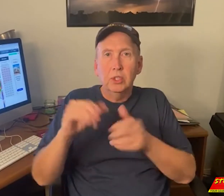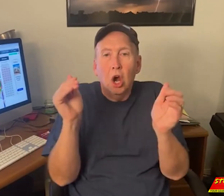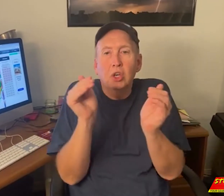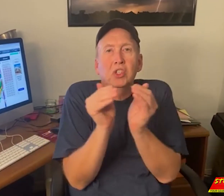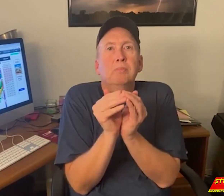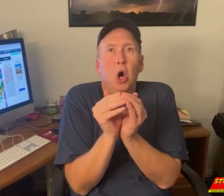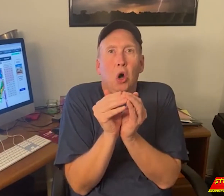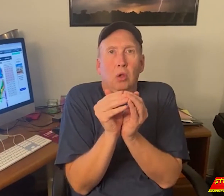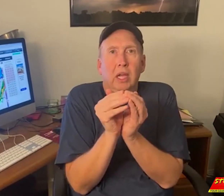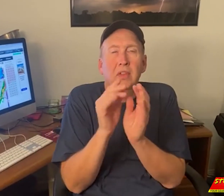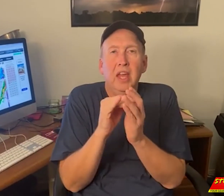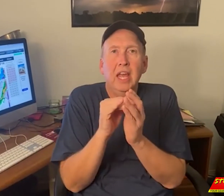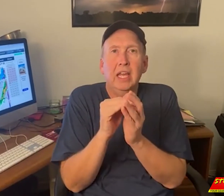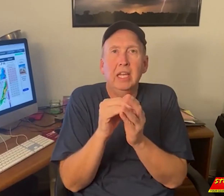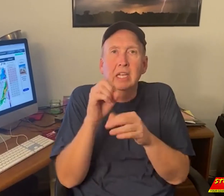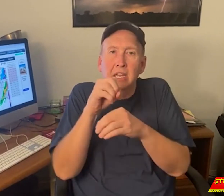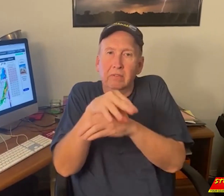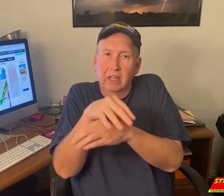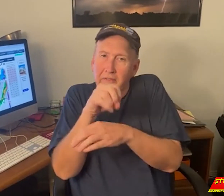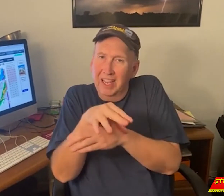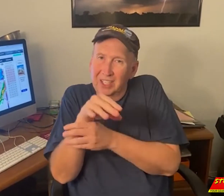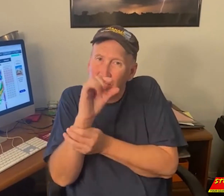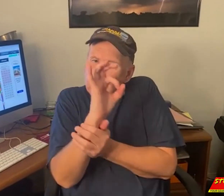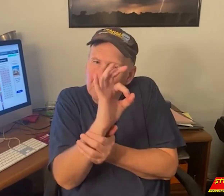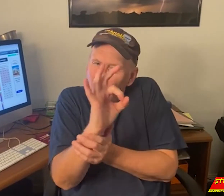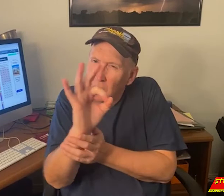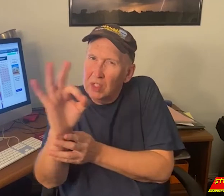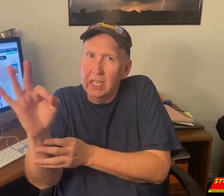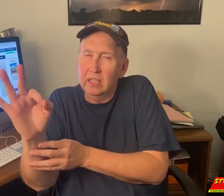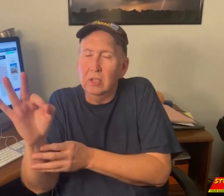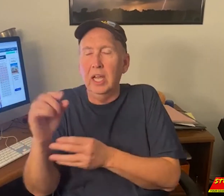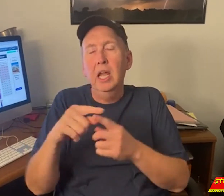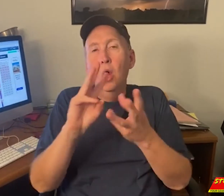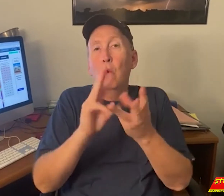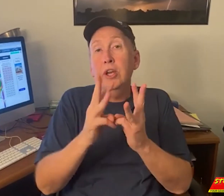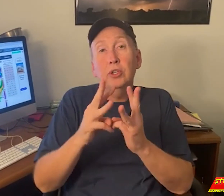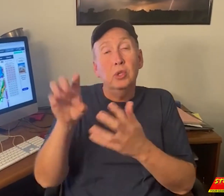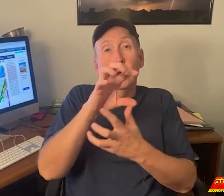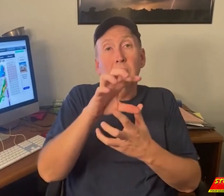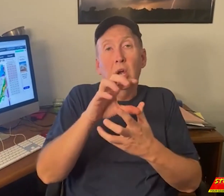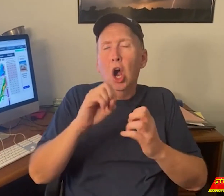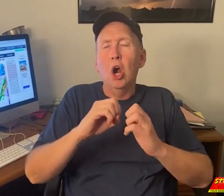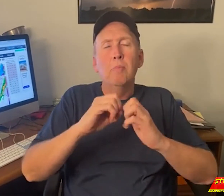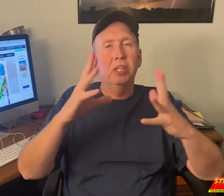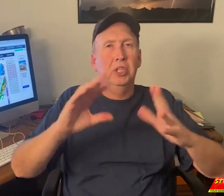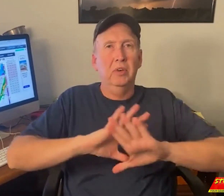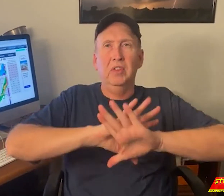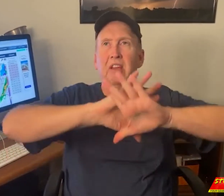are small, and they can affect just small cities. Okay, winter storms are much different. They